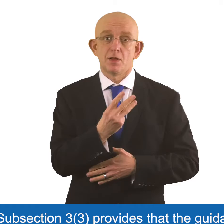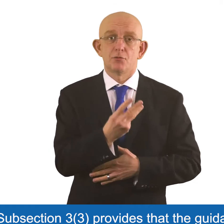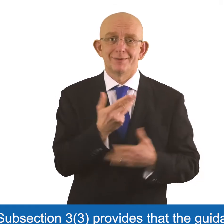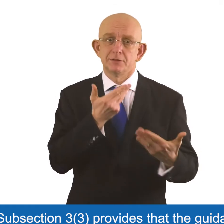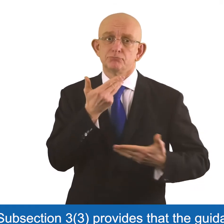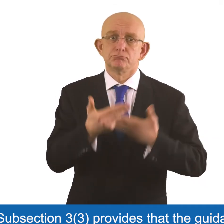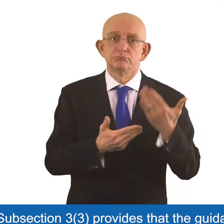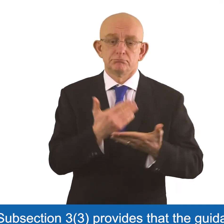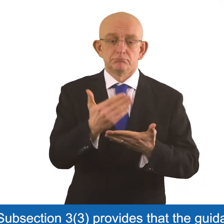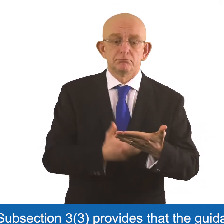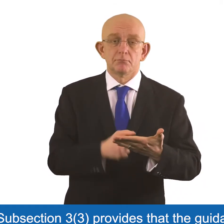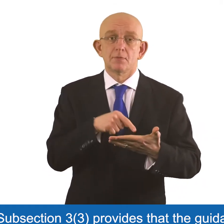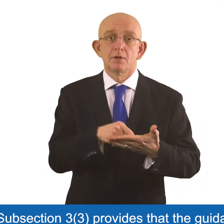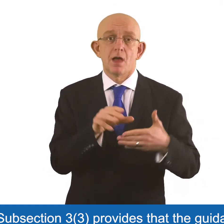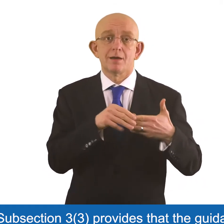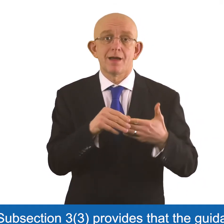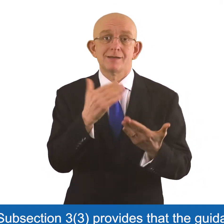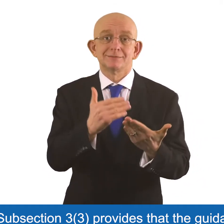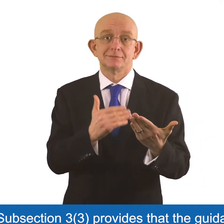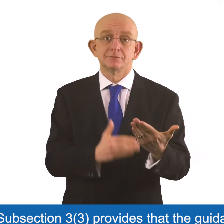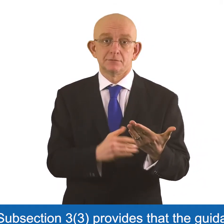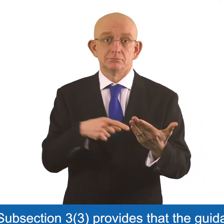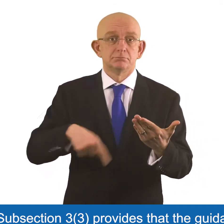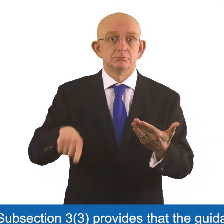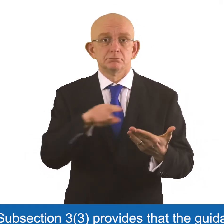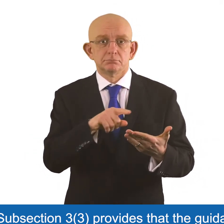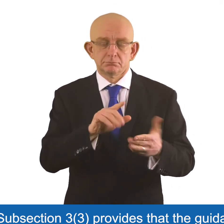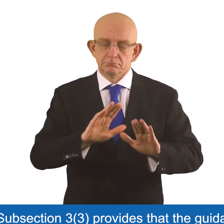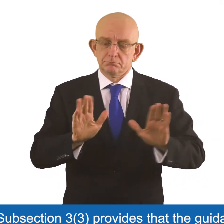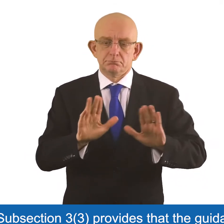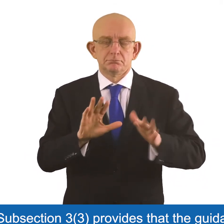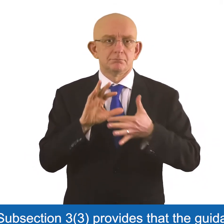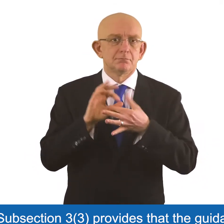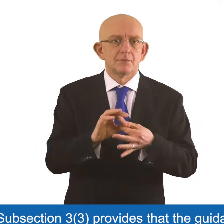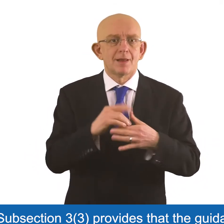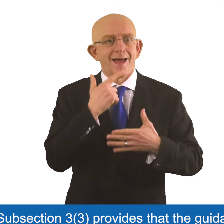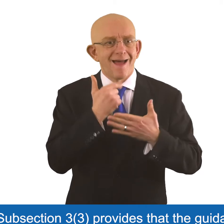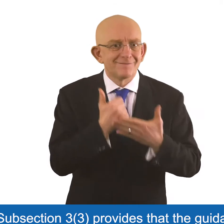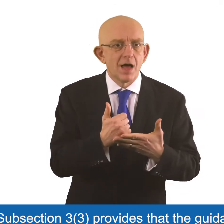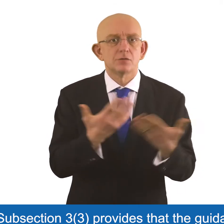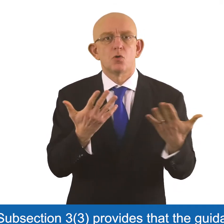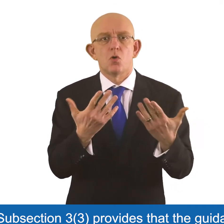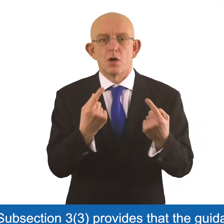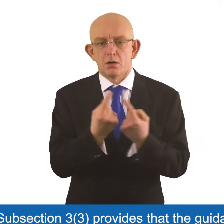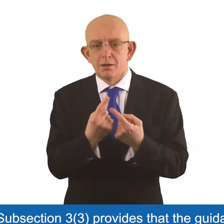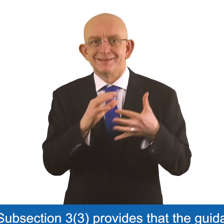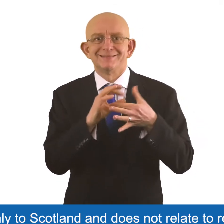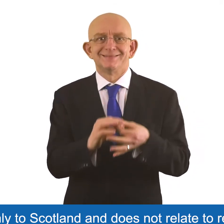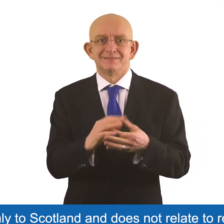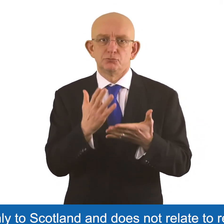Subsection 3, open brackets 3, close brackets, provides that the guidance must not include advice or material which